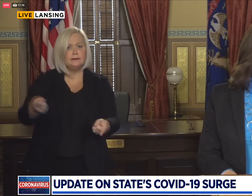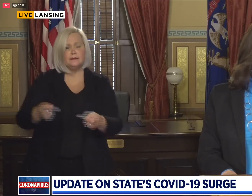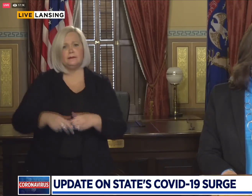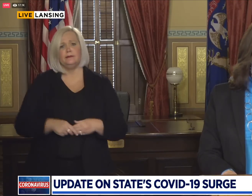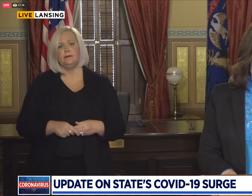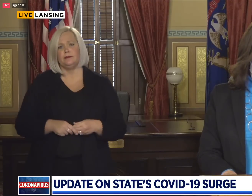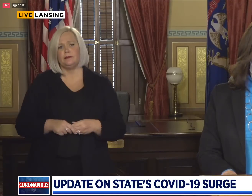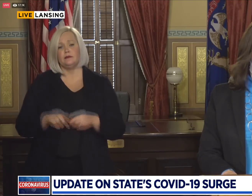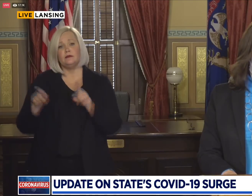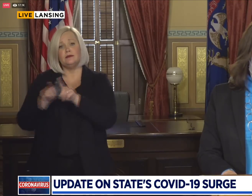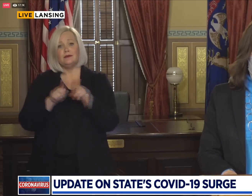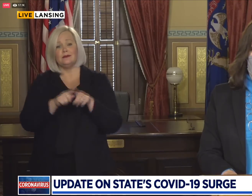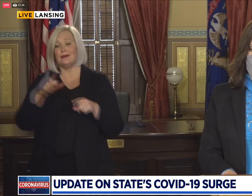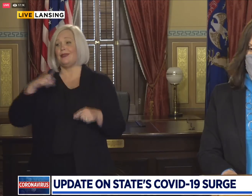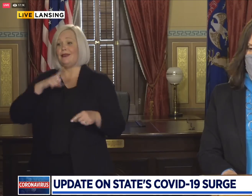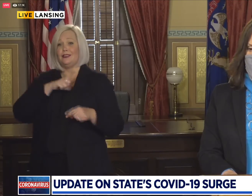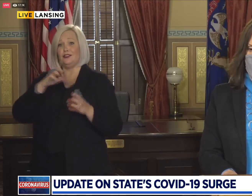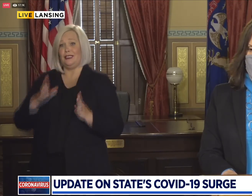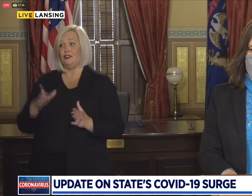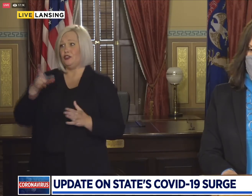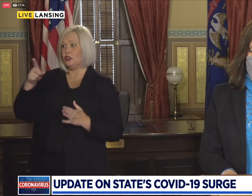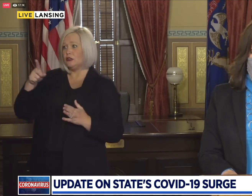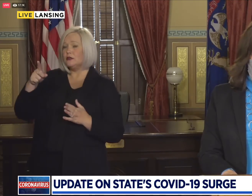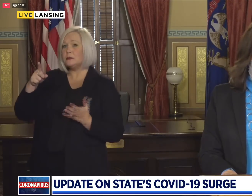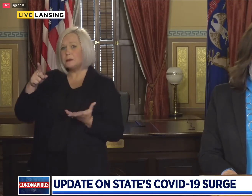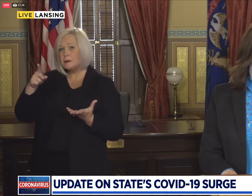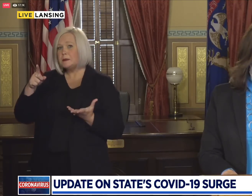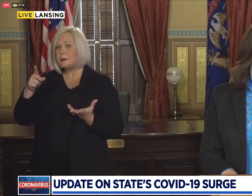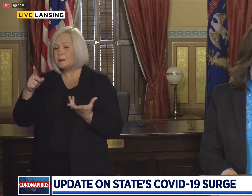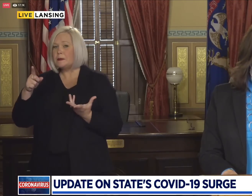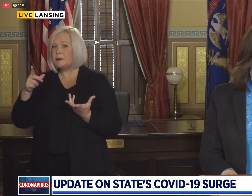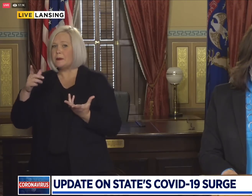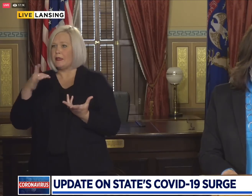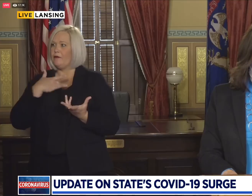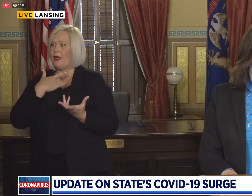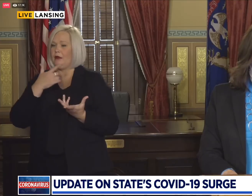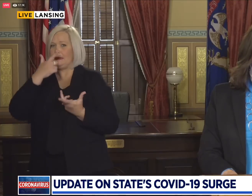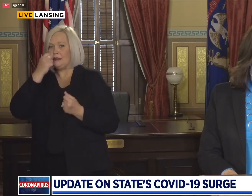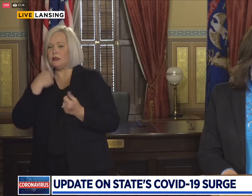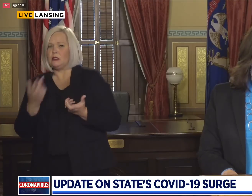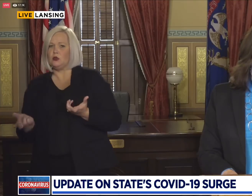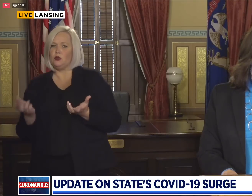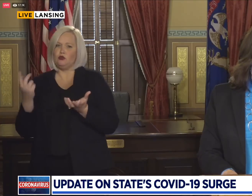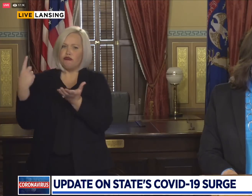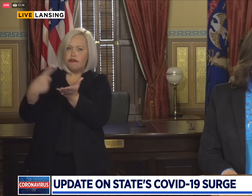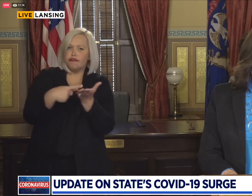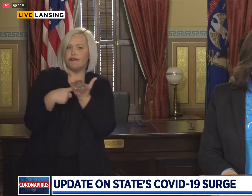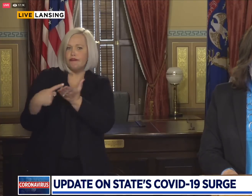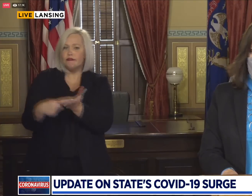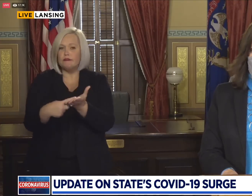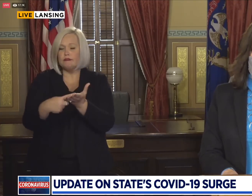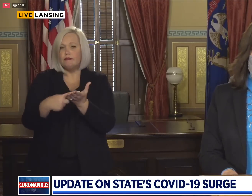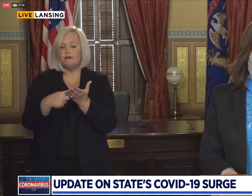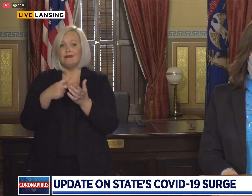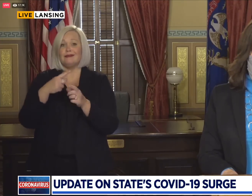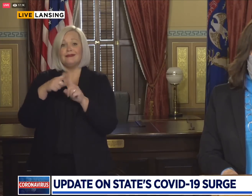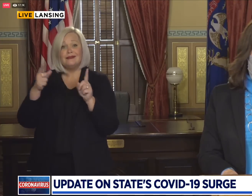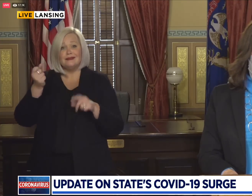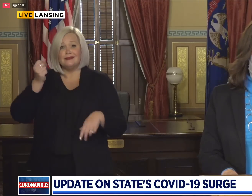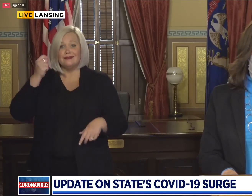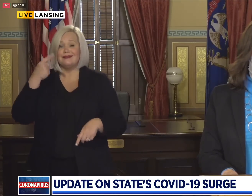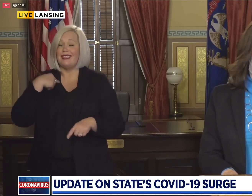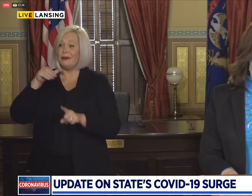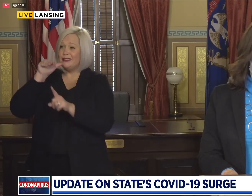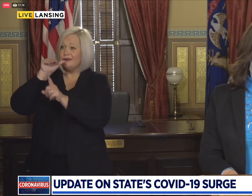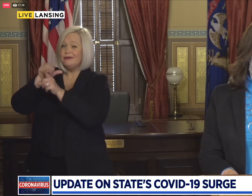legislature showed some interest in having a seat at the table. However, I have been asking members of the